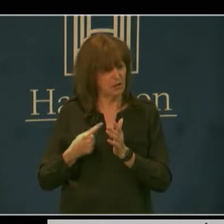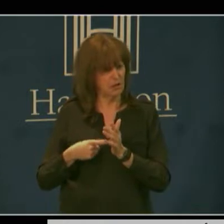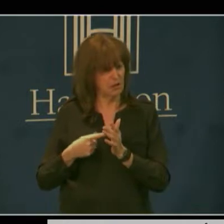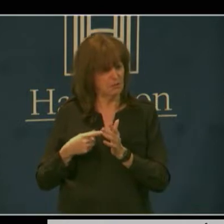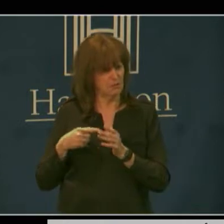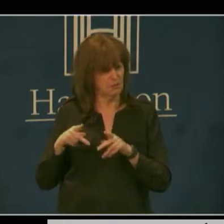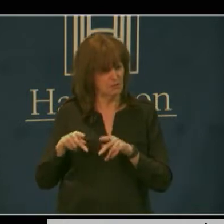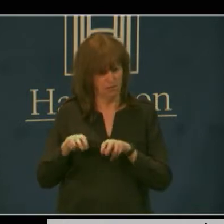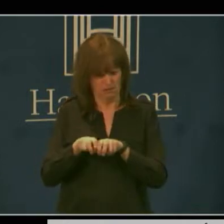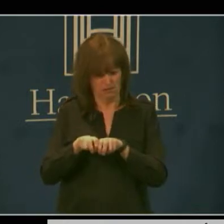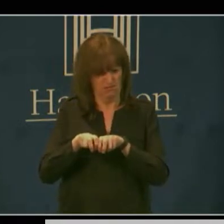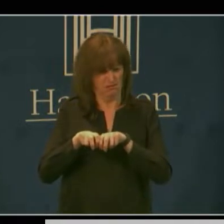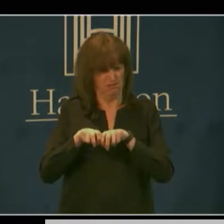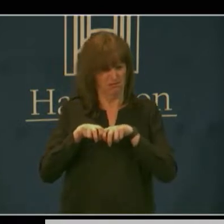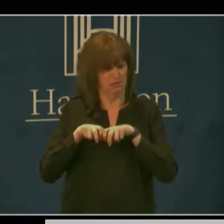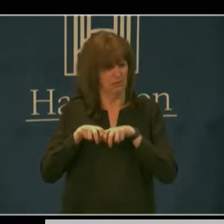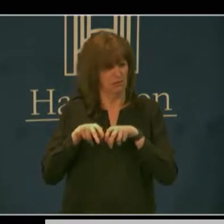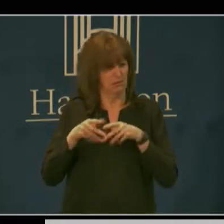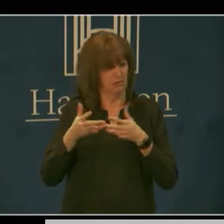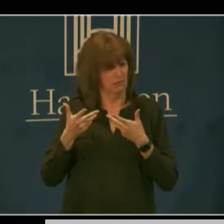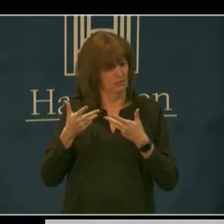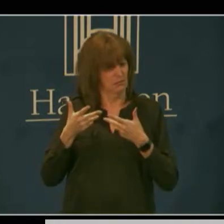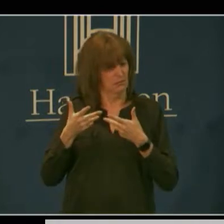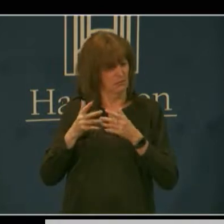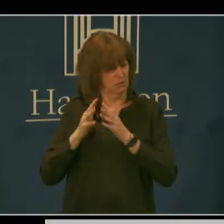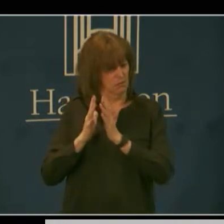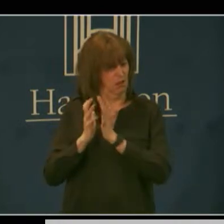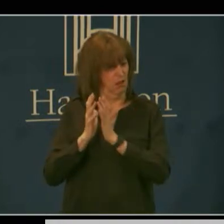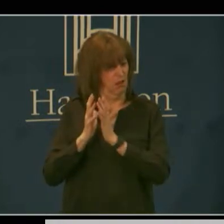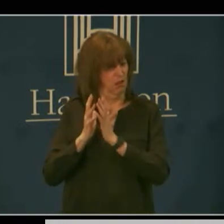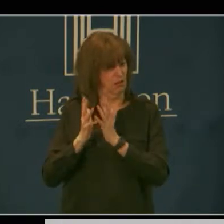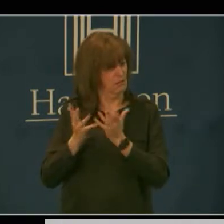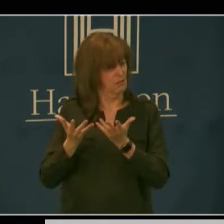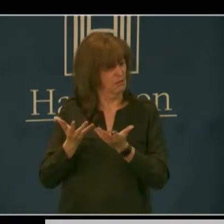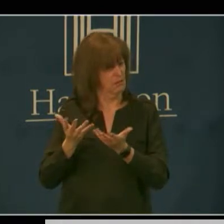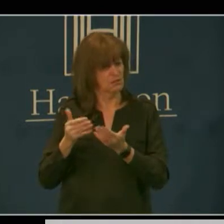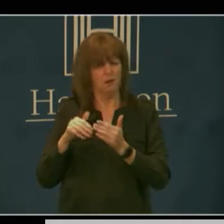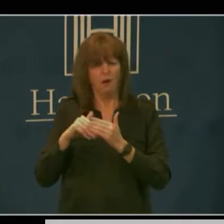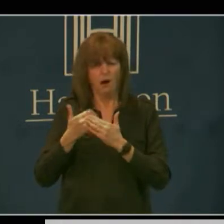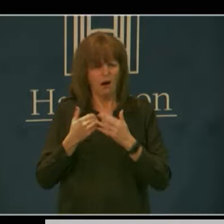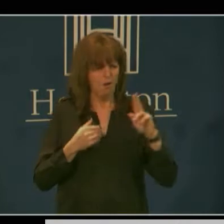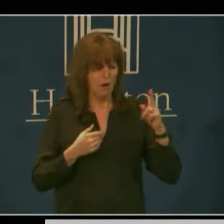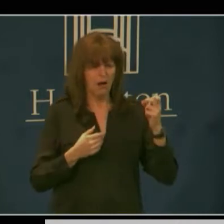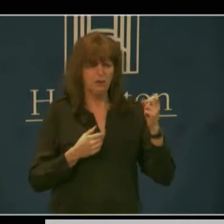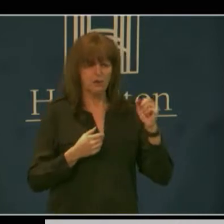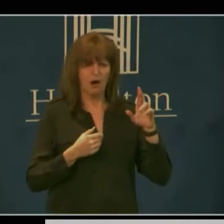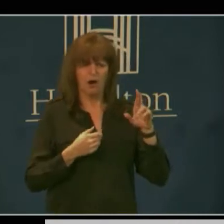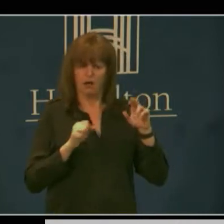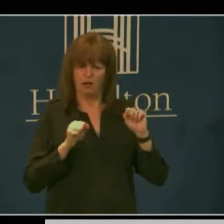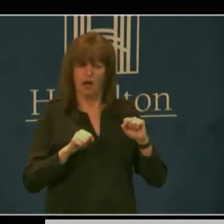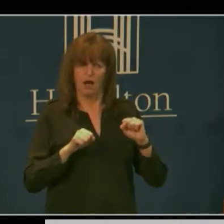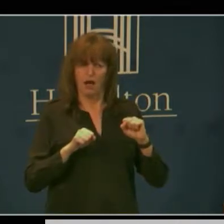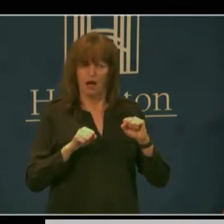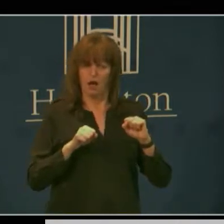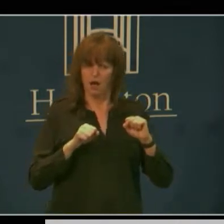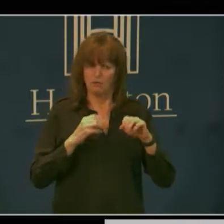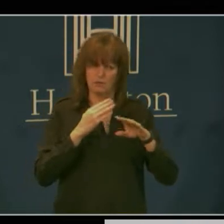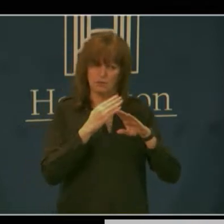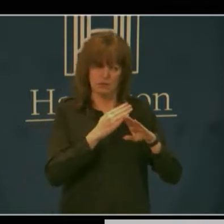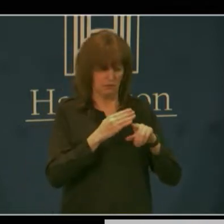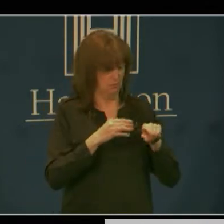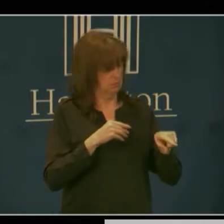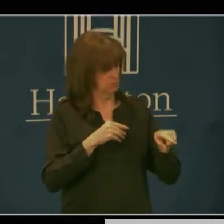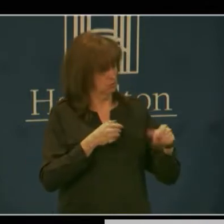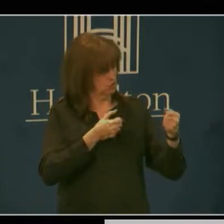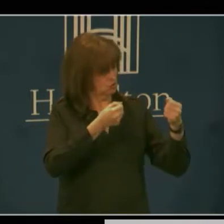other. What is HSR doing to promote the health and safety of customers and HSR operators? And is there a